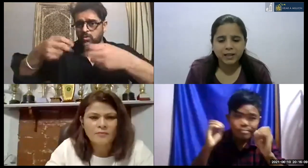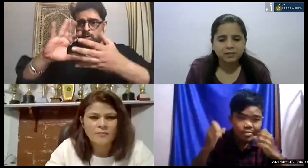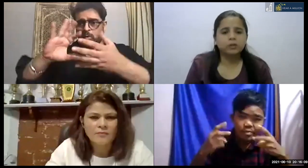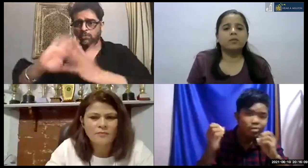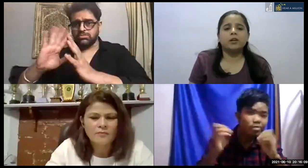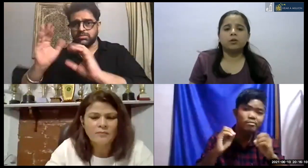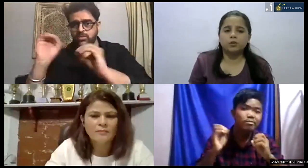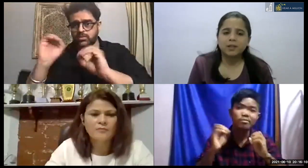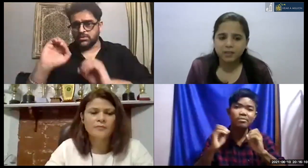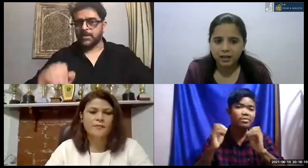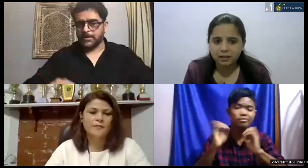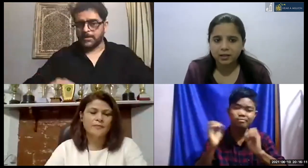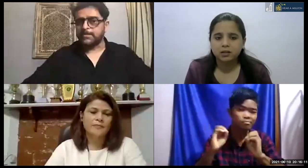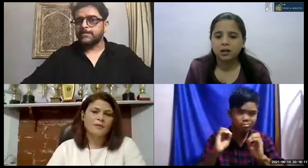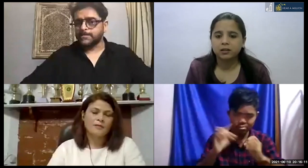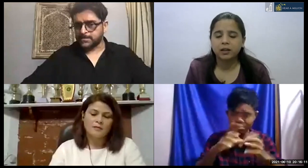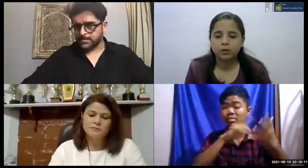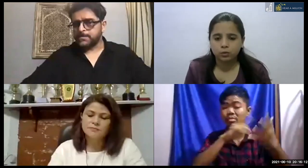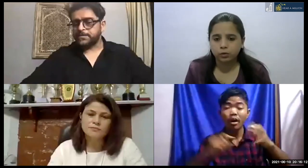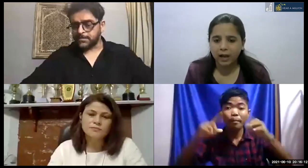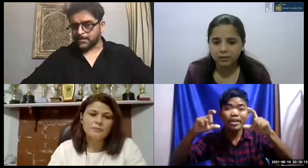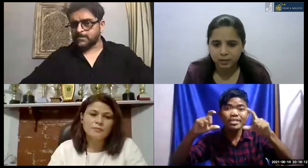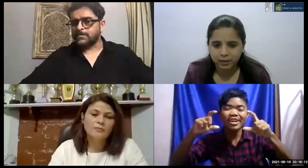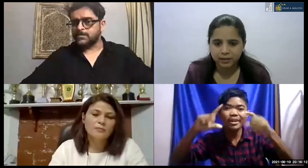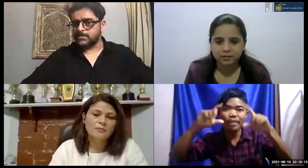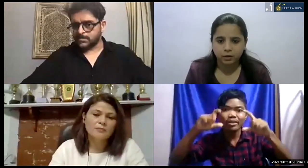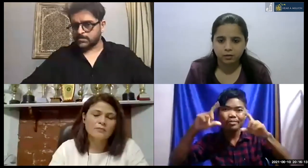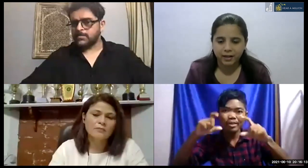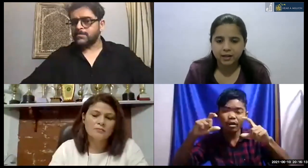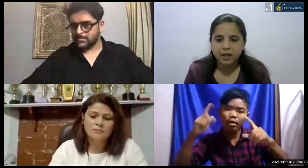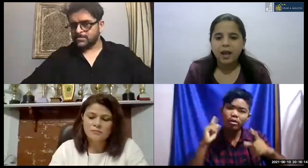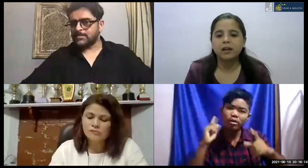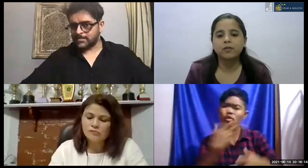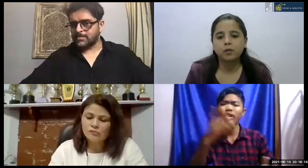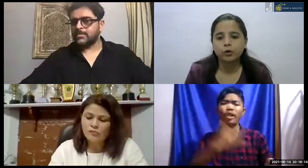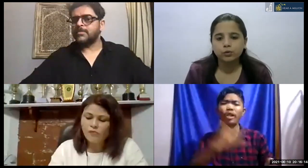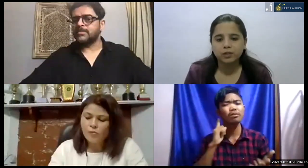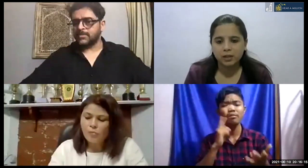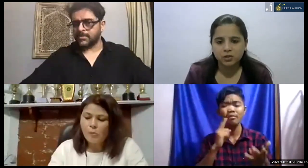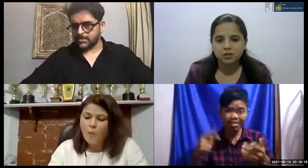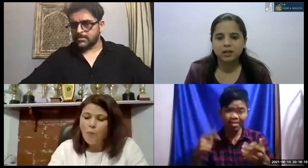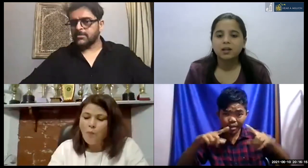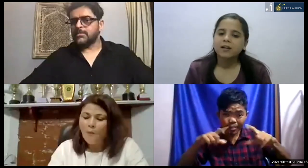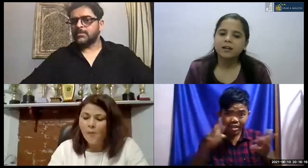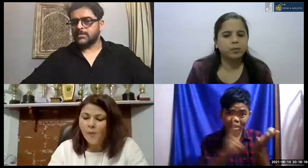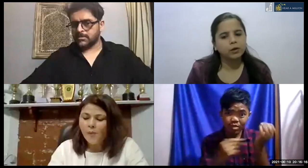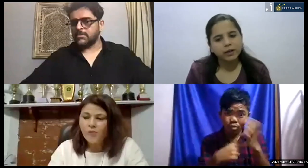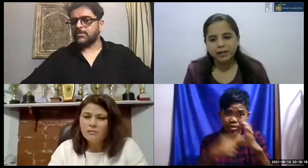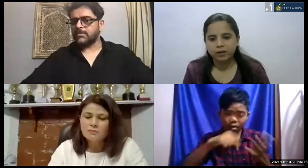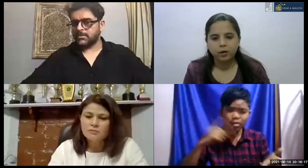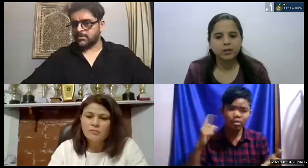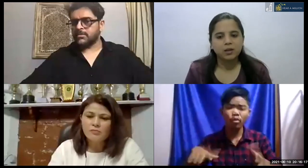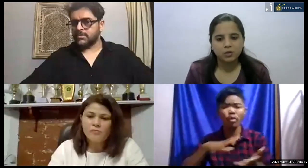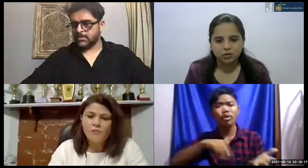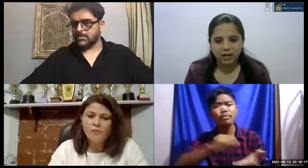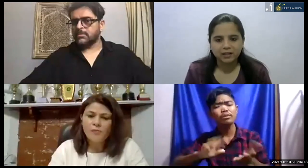so it means on the videos you are saying that you don't have the subtitles and all, right? And if you want to use the images, and if people could get